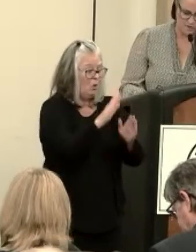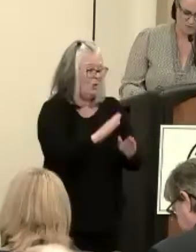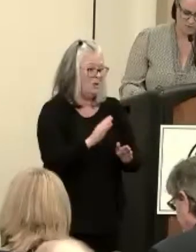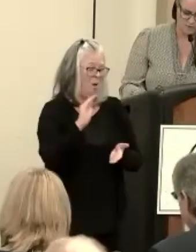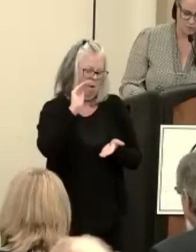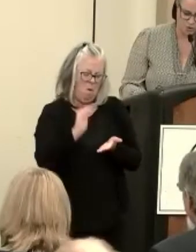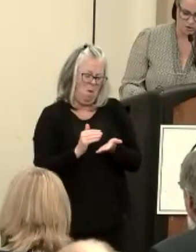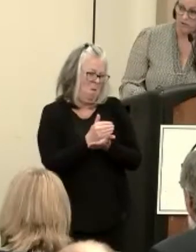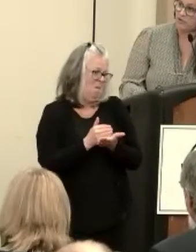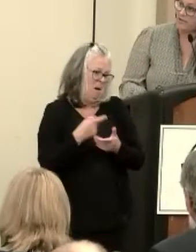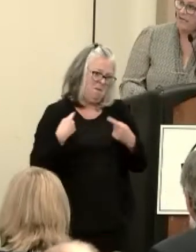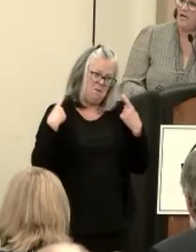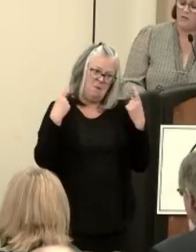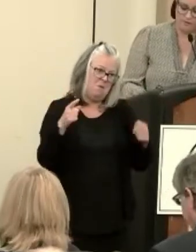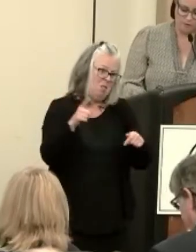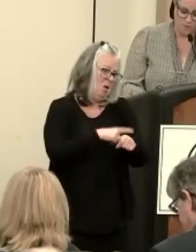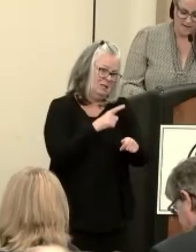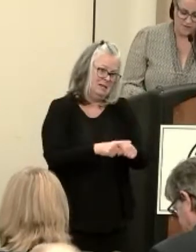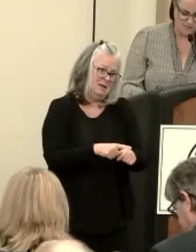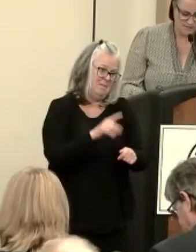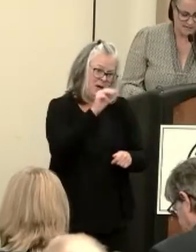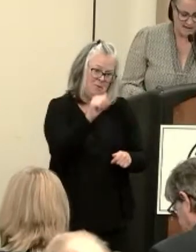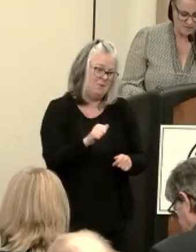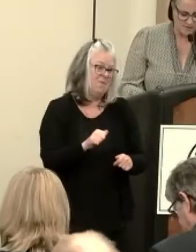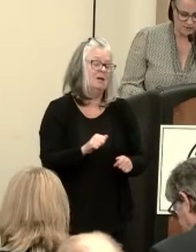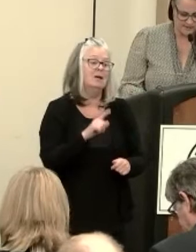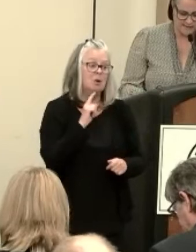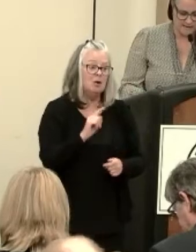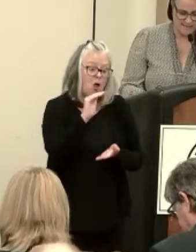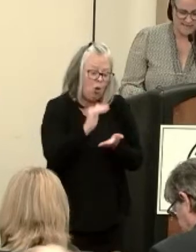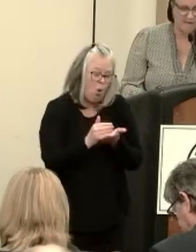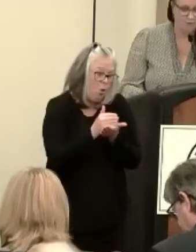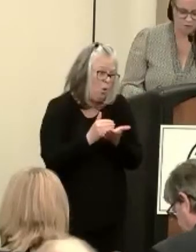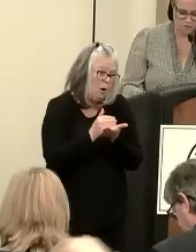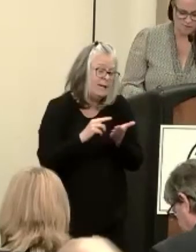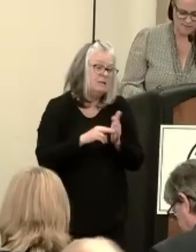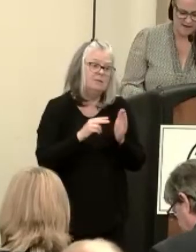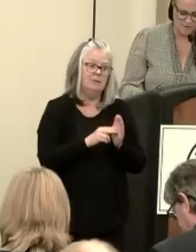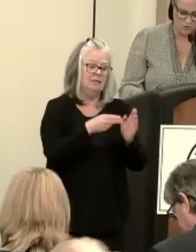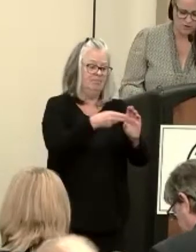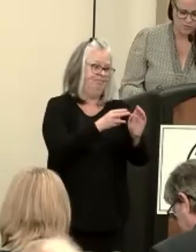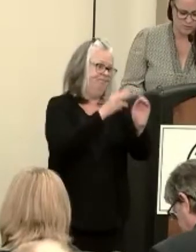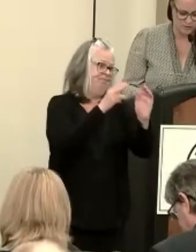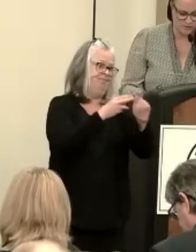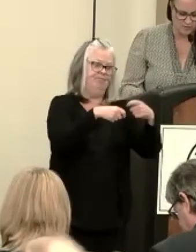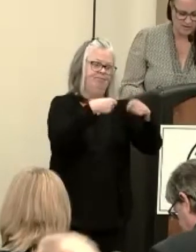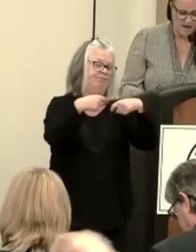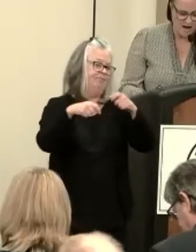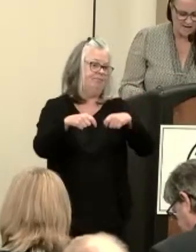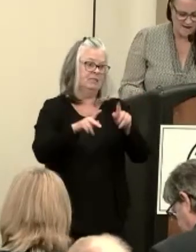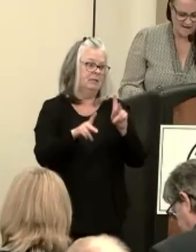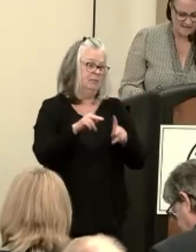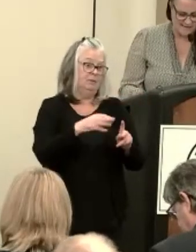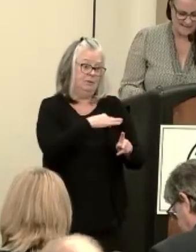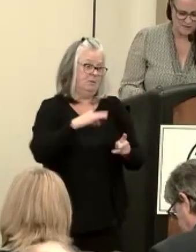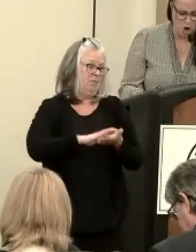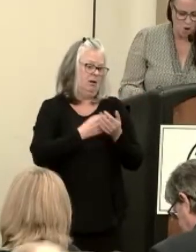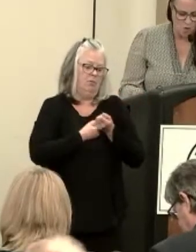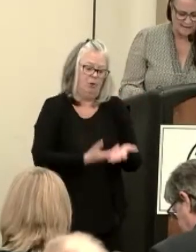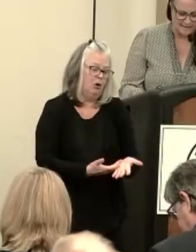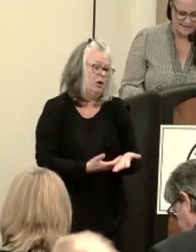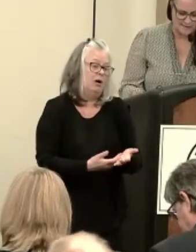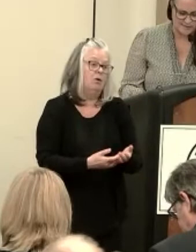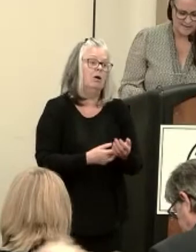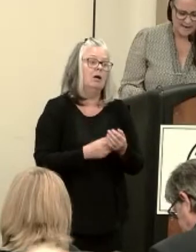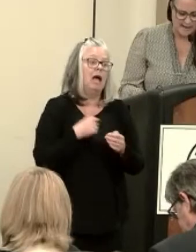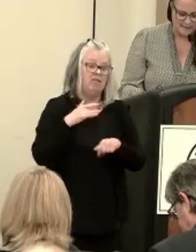paid human service workers. The low wages have resulted in high staff turnover, staff shortages, burnout, high vacancies, long